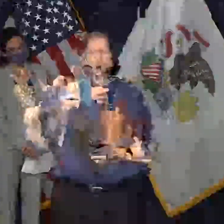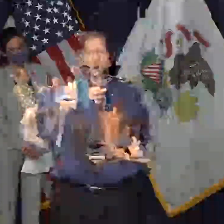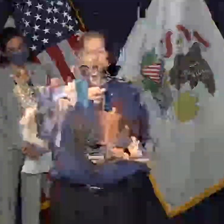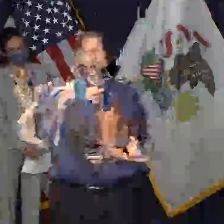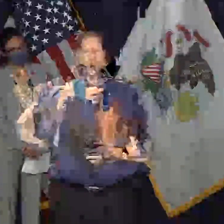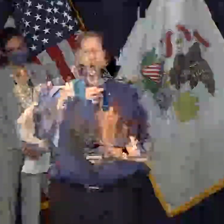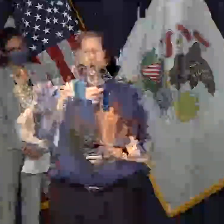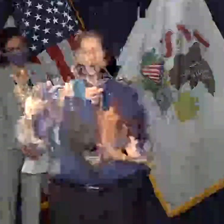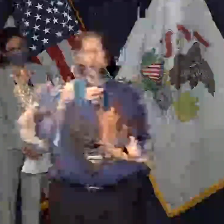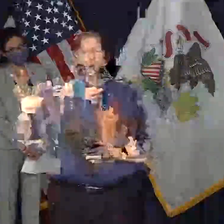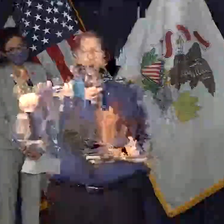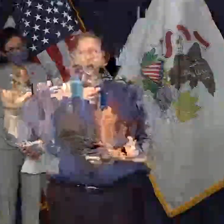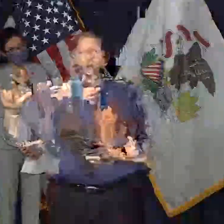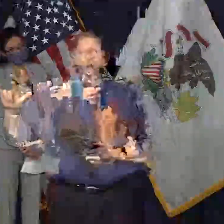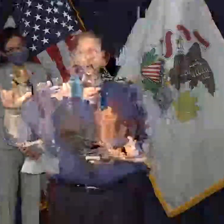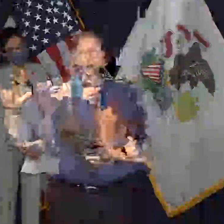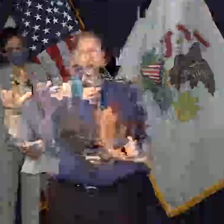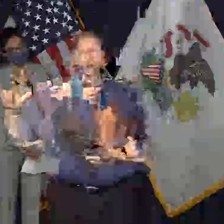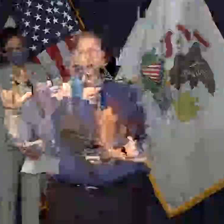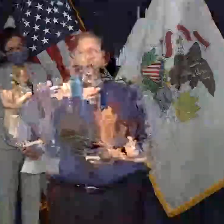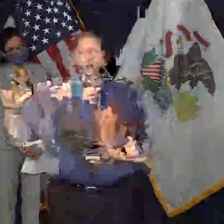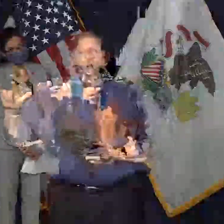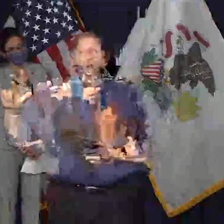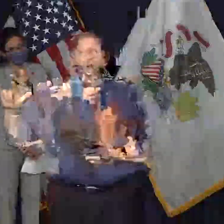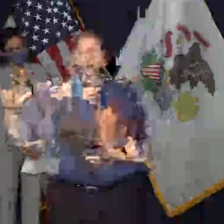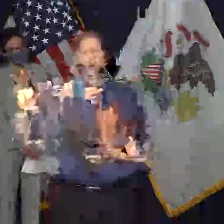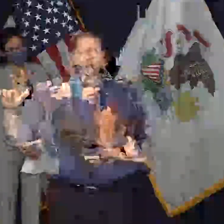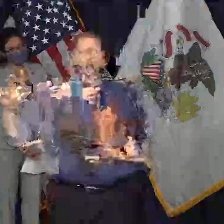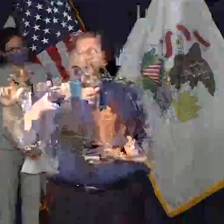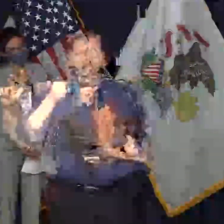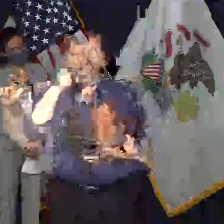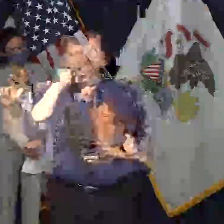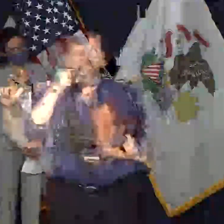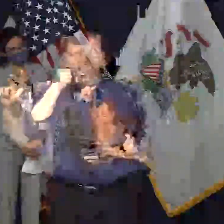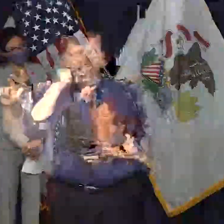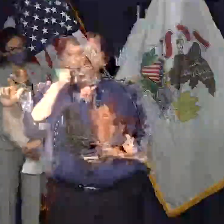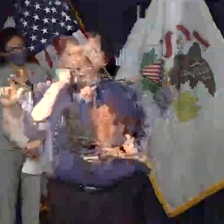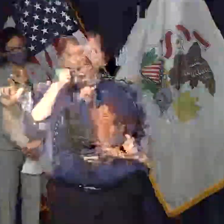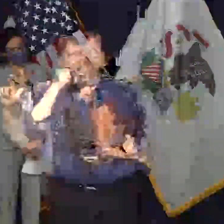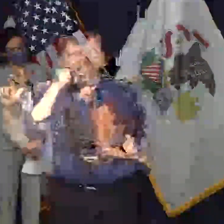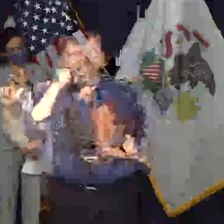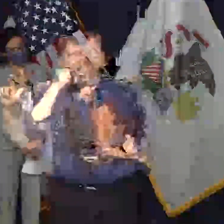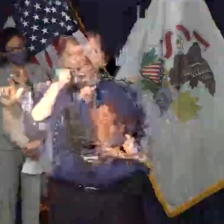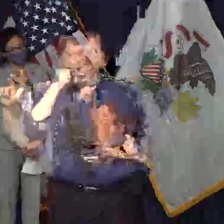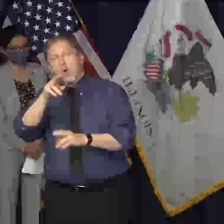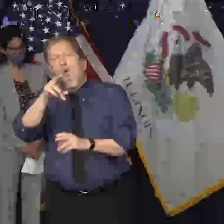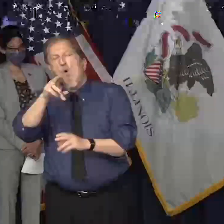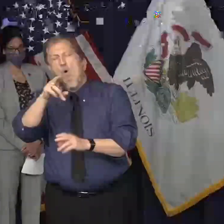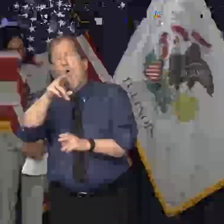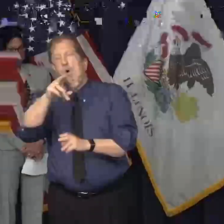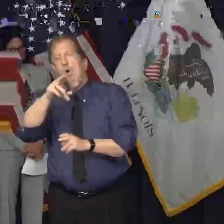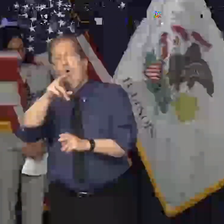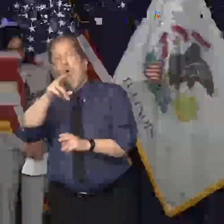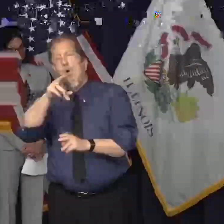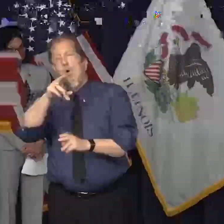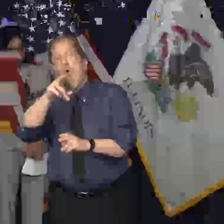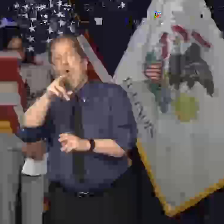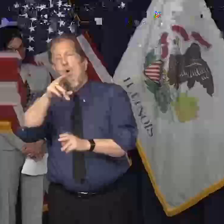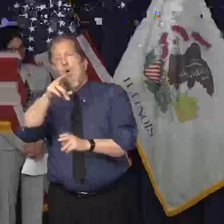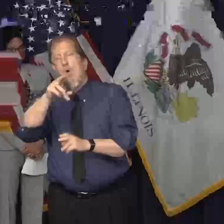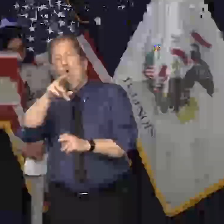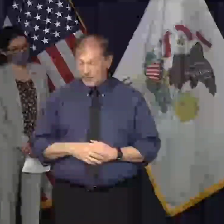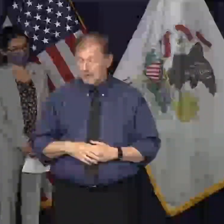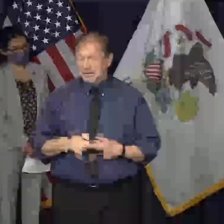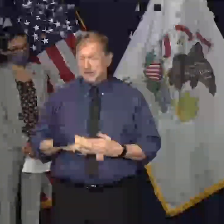idhr.webmail@illinois.gov. Finally, while there are so many individuals and organizations that are doing critical work at this moment, I